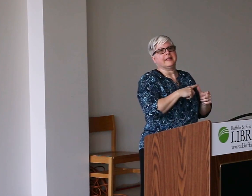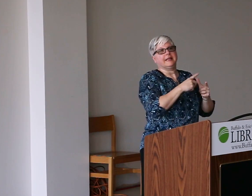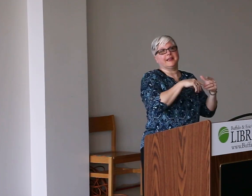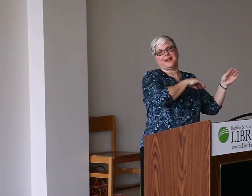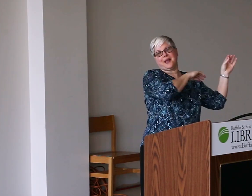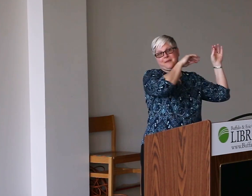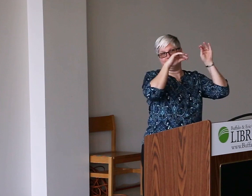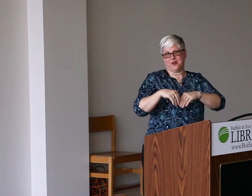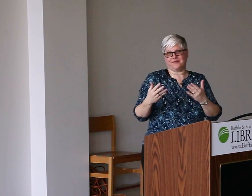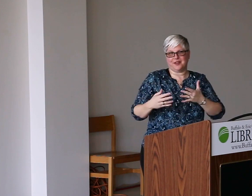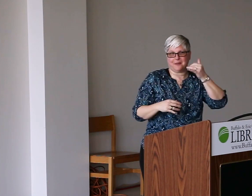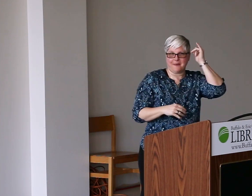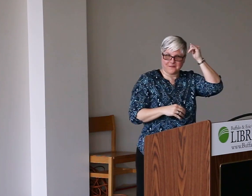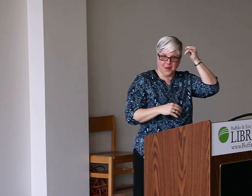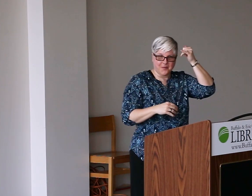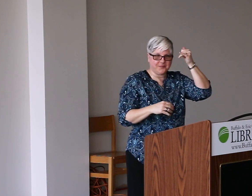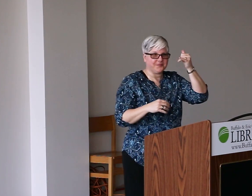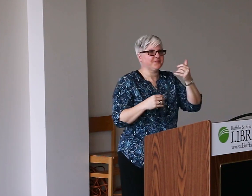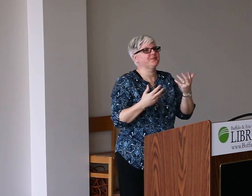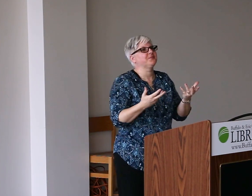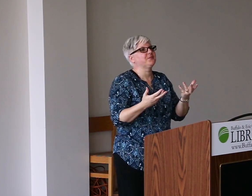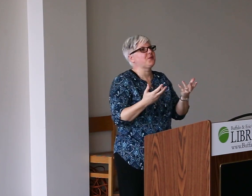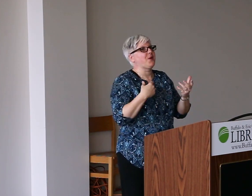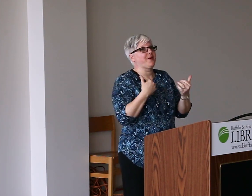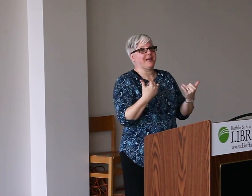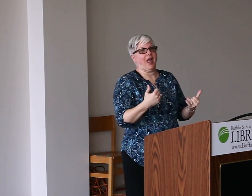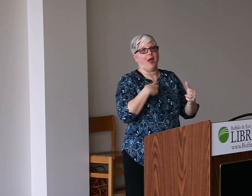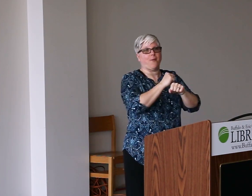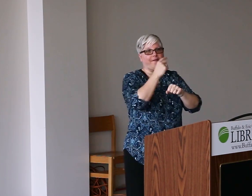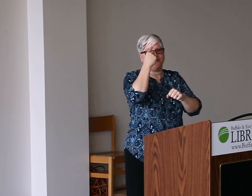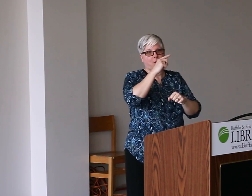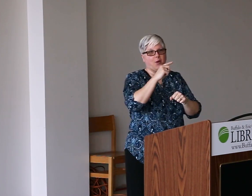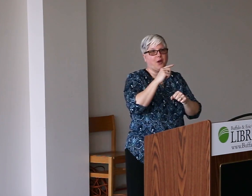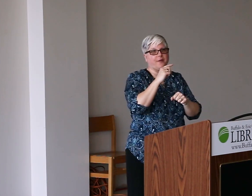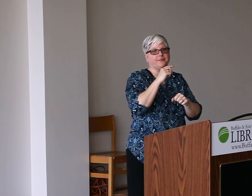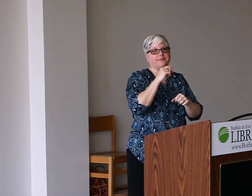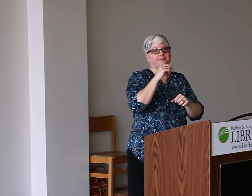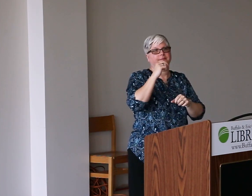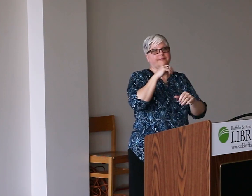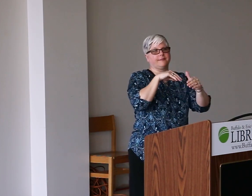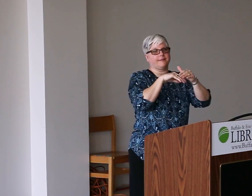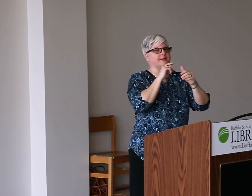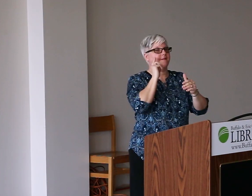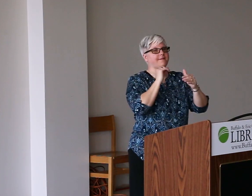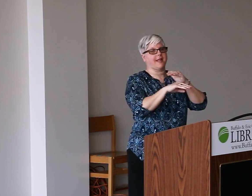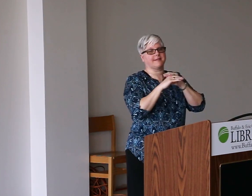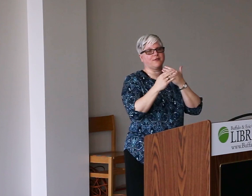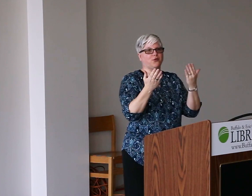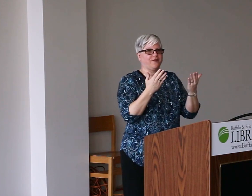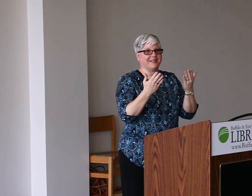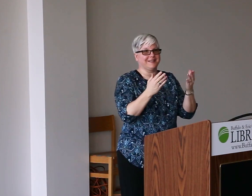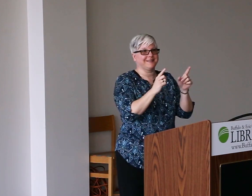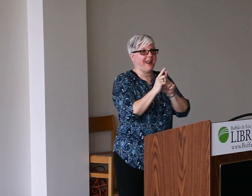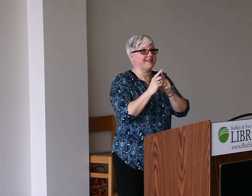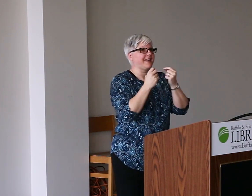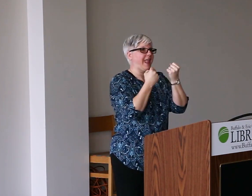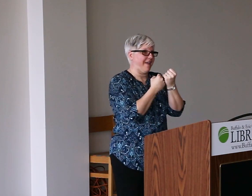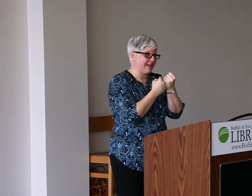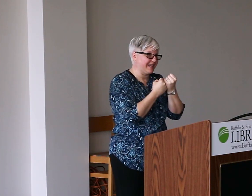in Philadelphia. Then I moved here to Buffalo, and now I work for Deaf Access Services